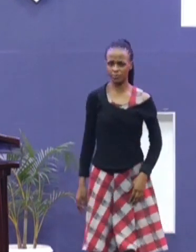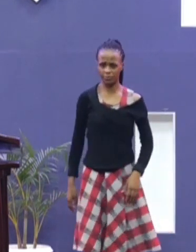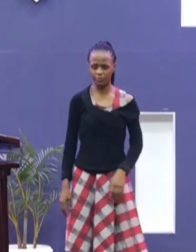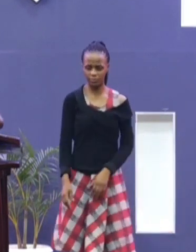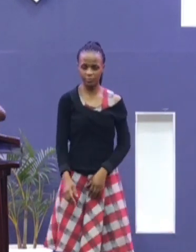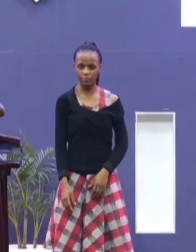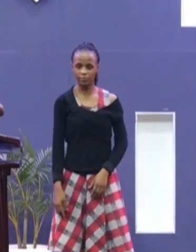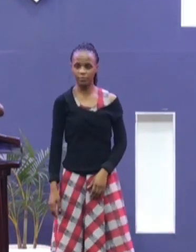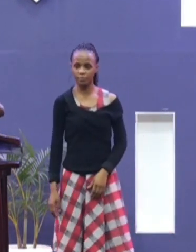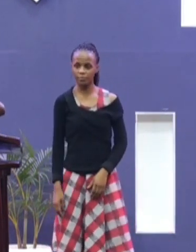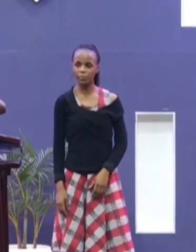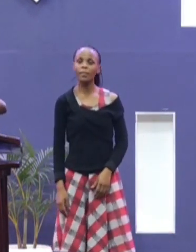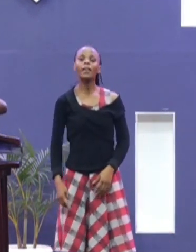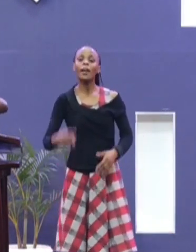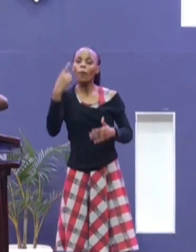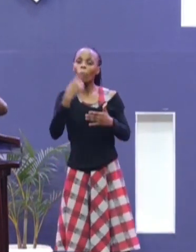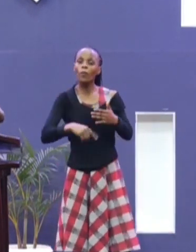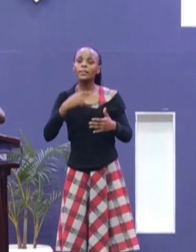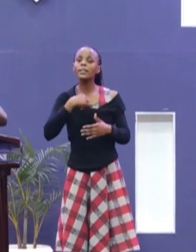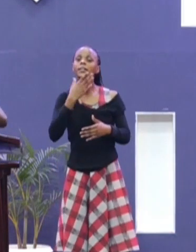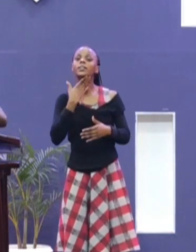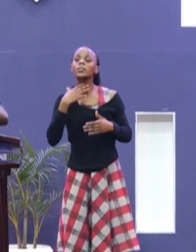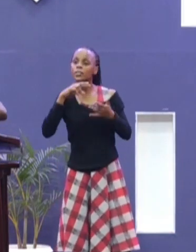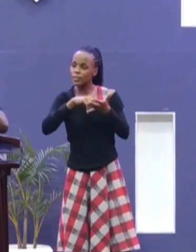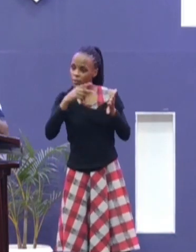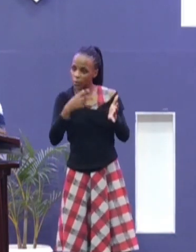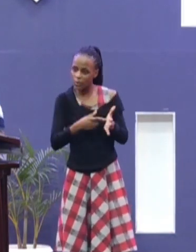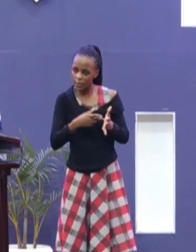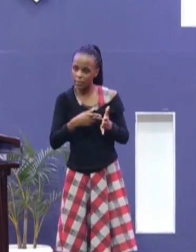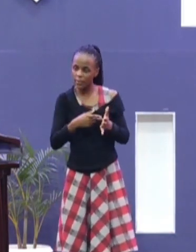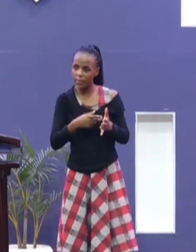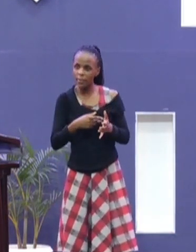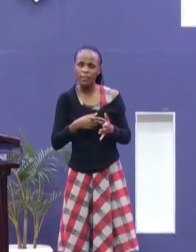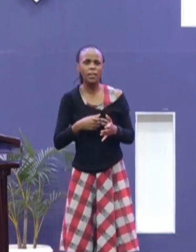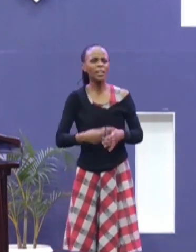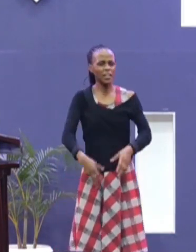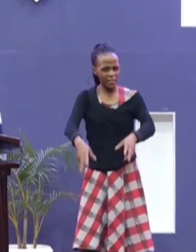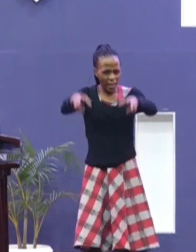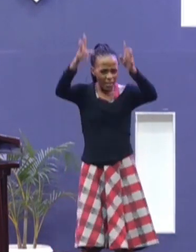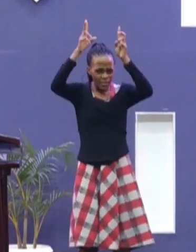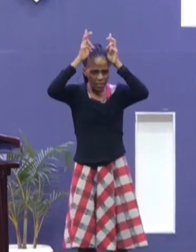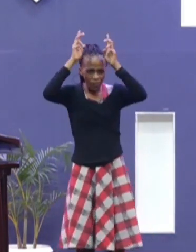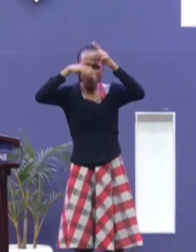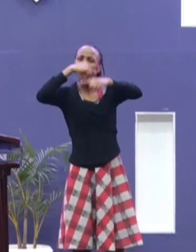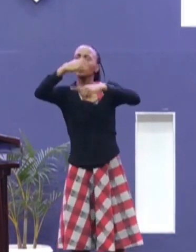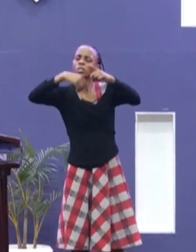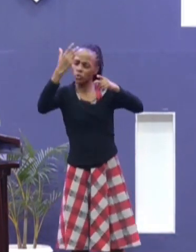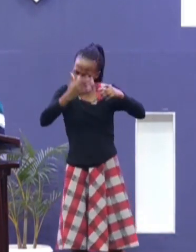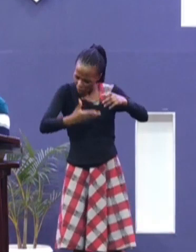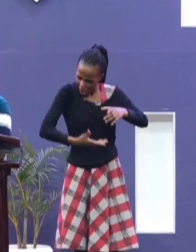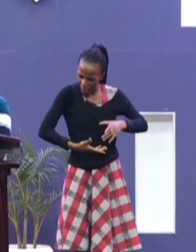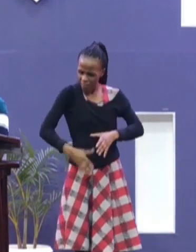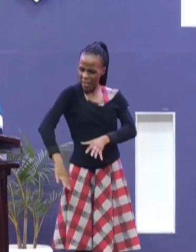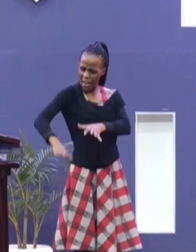mbusibe. Oh, this is what I want to mean. That the devil either still has a claim, he has a grip. There